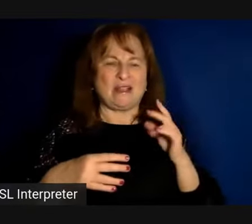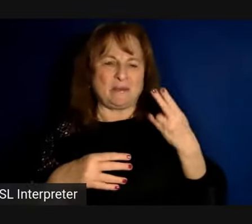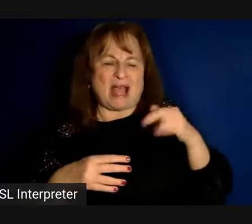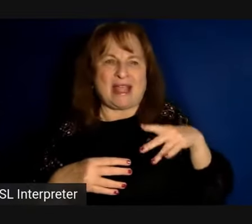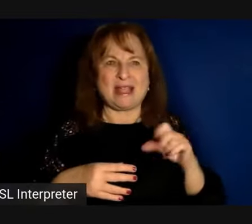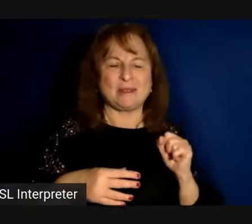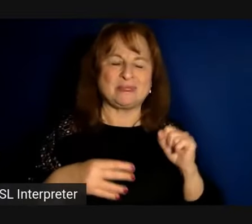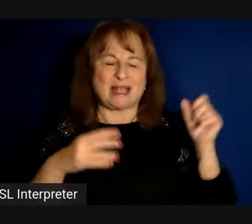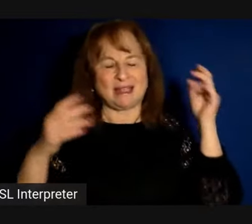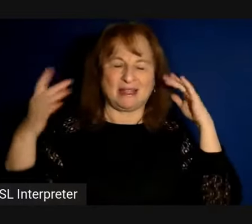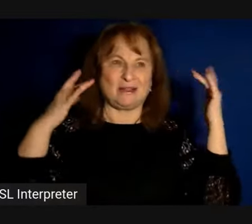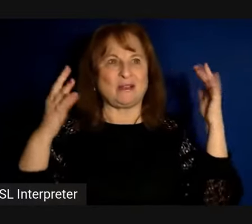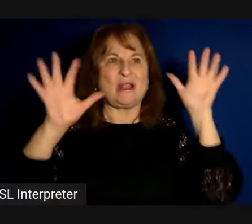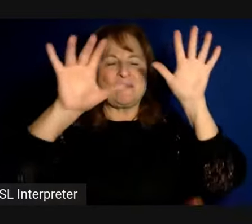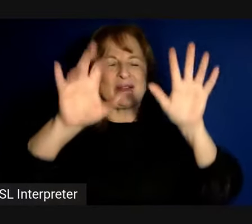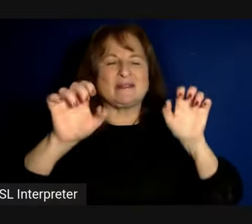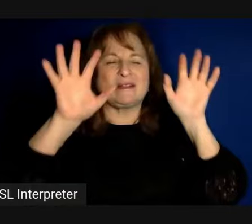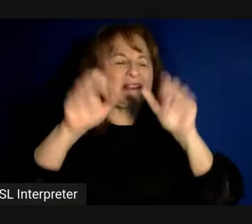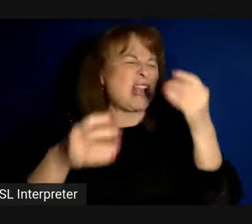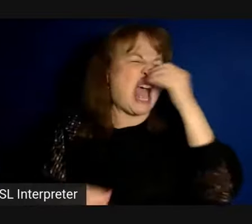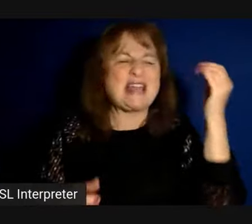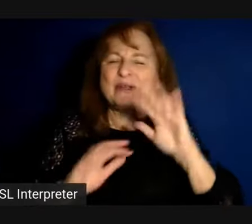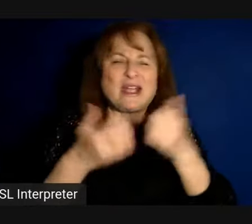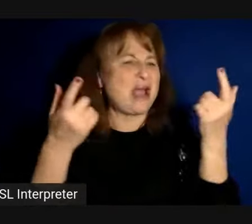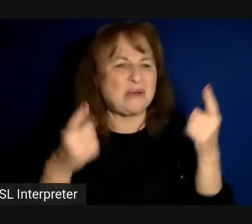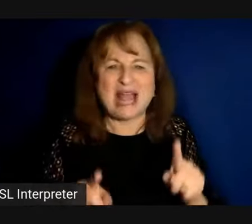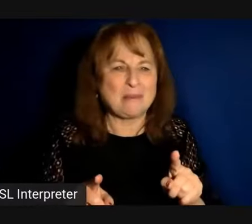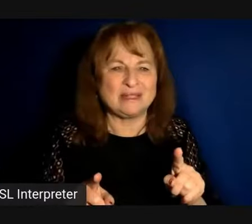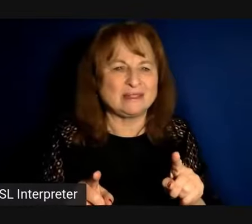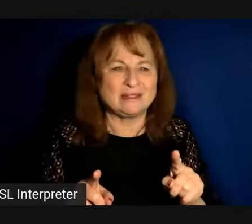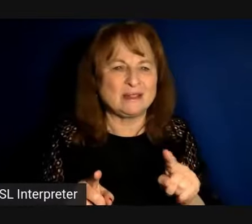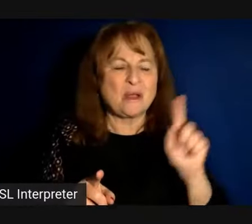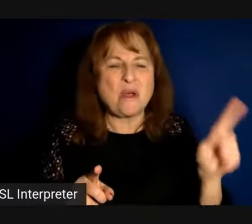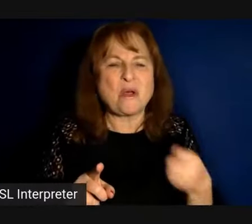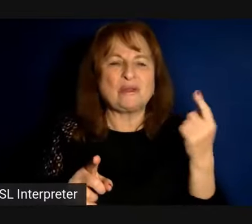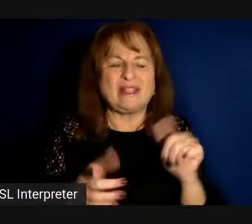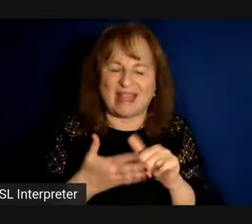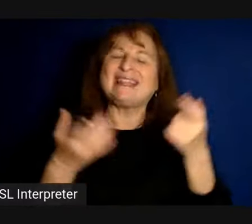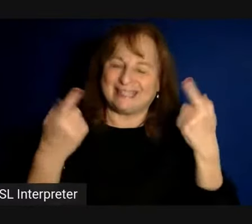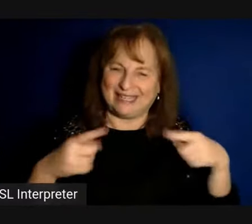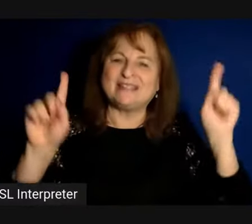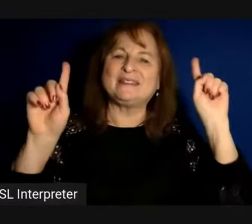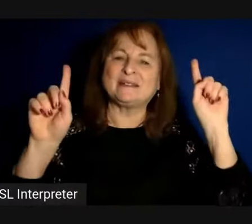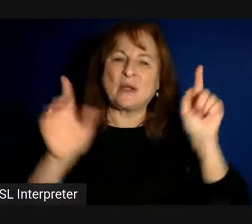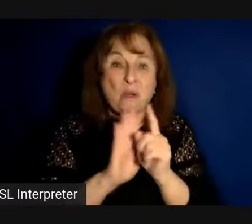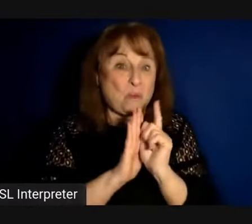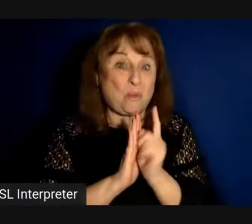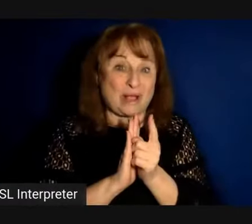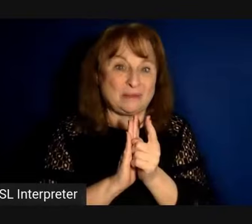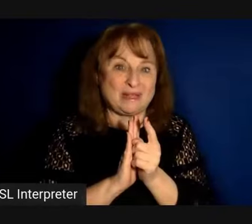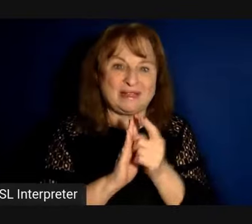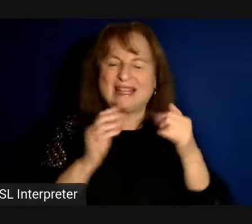flashbang through your hair I don't care how it happened only that it did one minute an